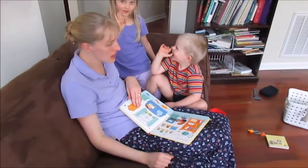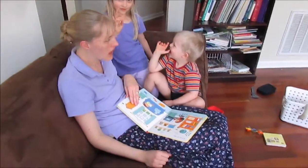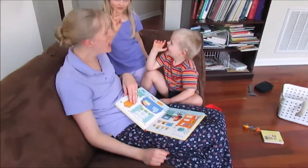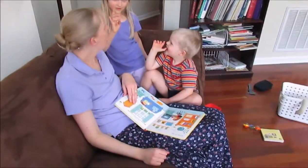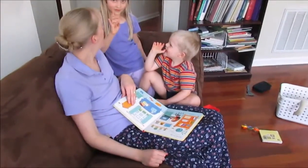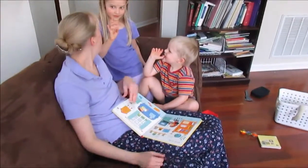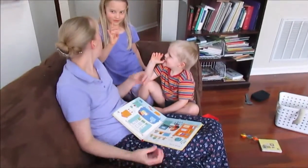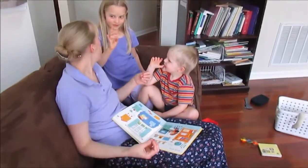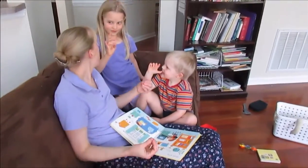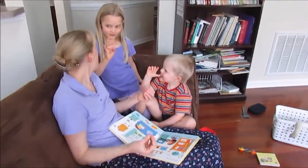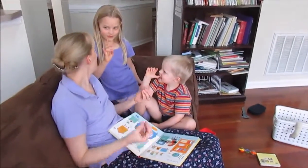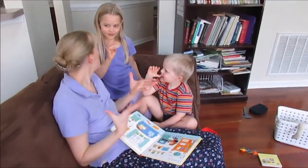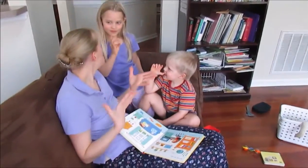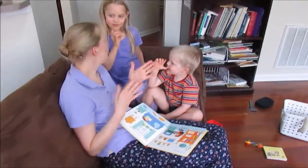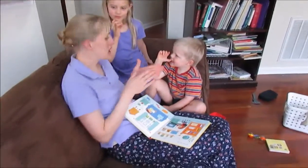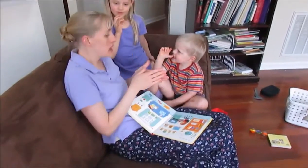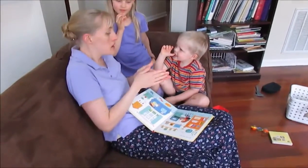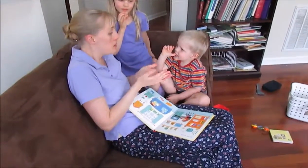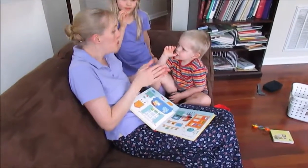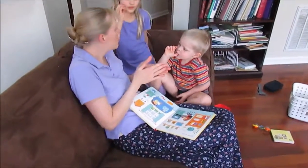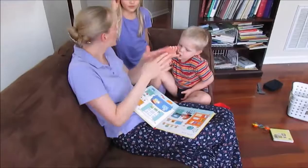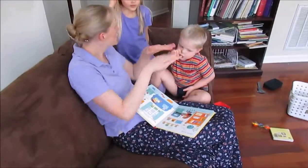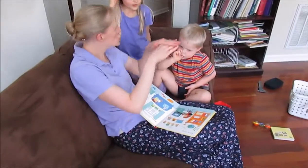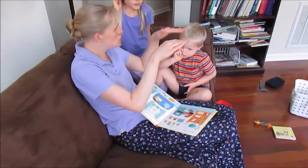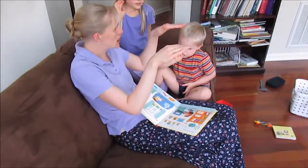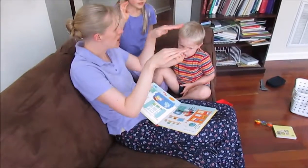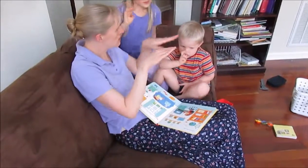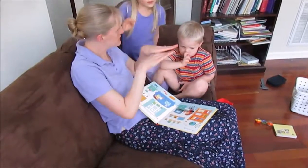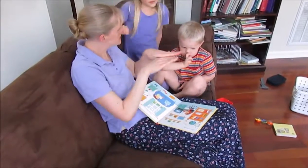How many bookshelves?